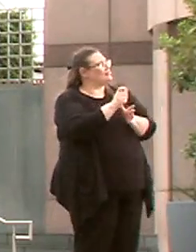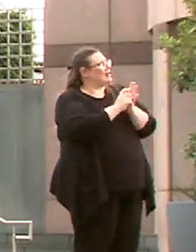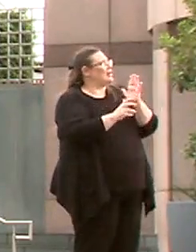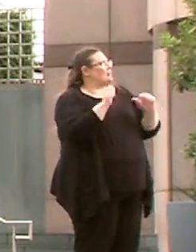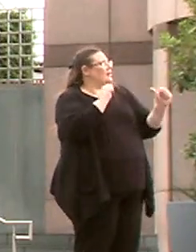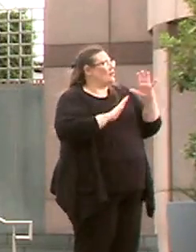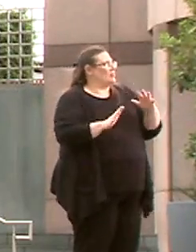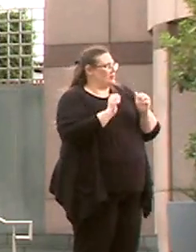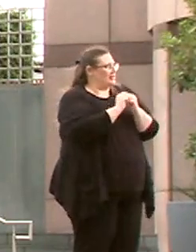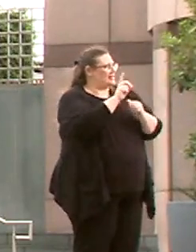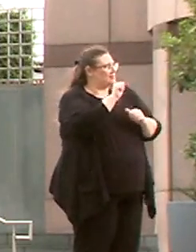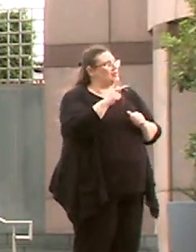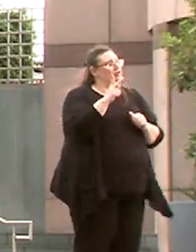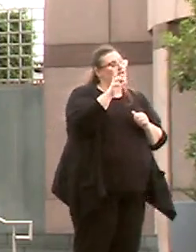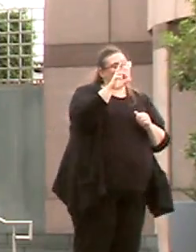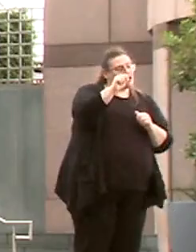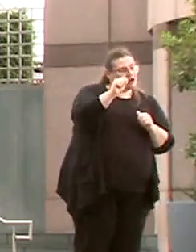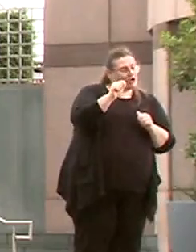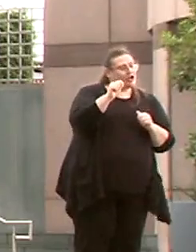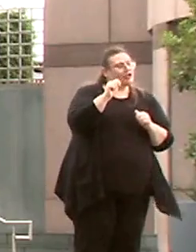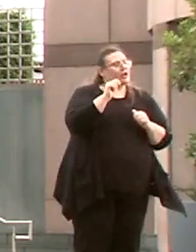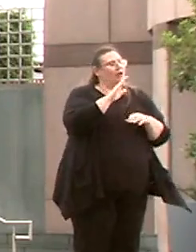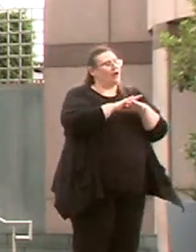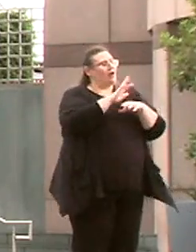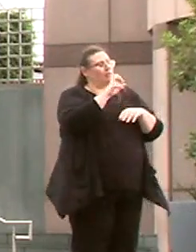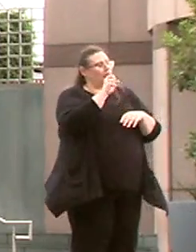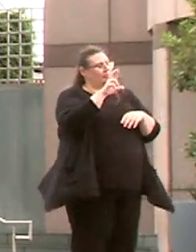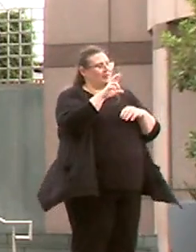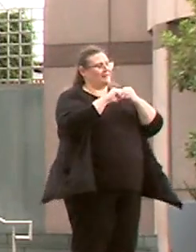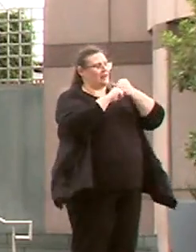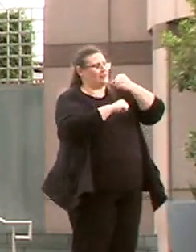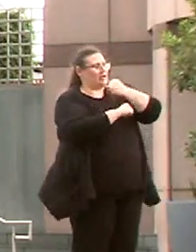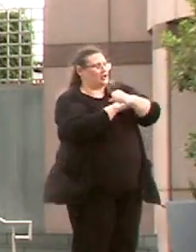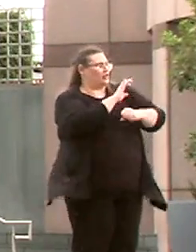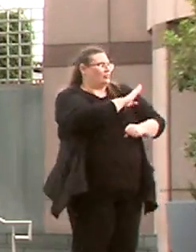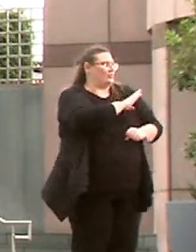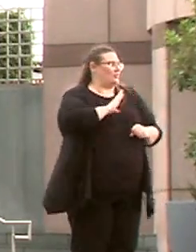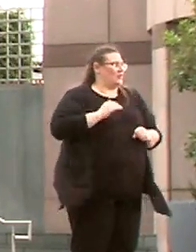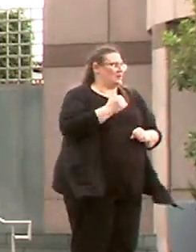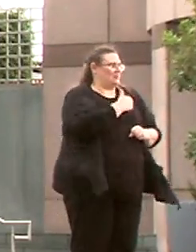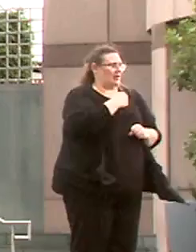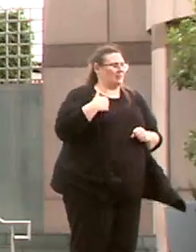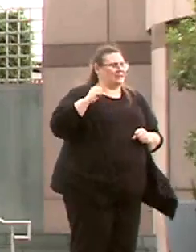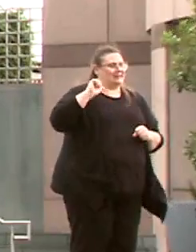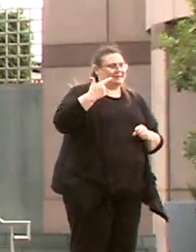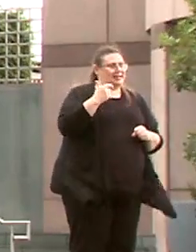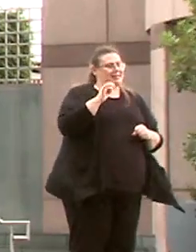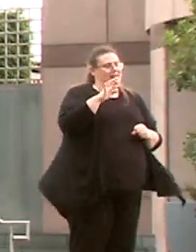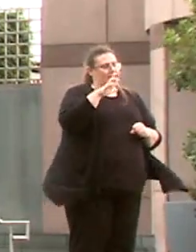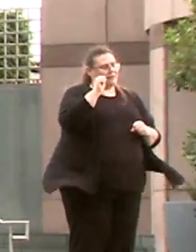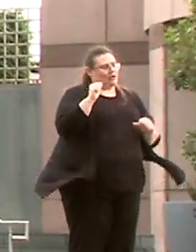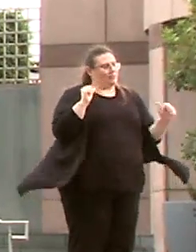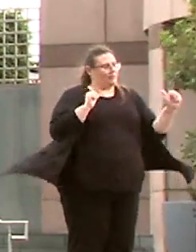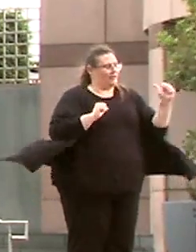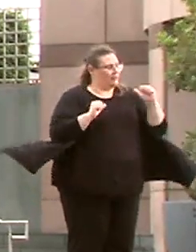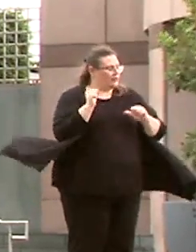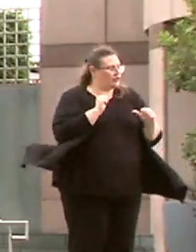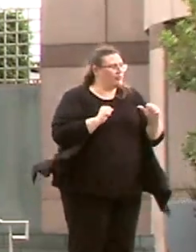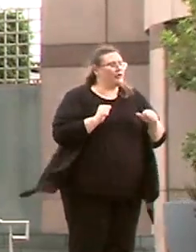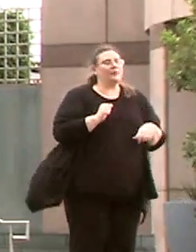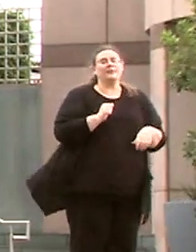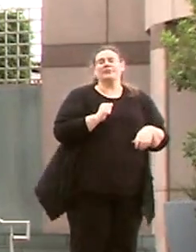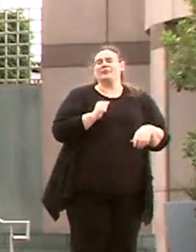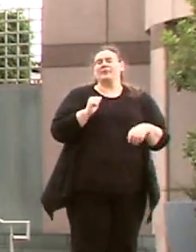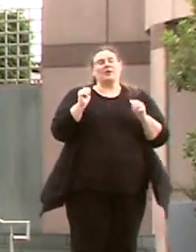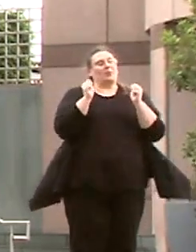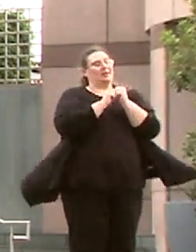performer with a disability. Kurt is the Ruderman Foundation board member. He's SAG-AFTRA performer. He's with